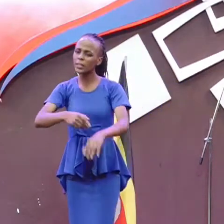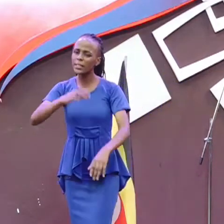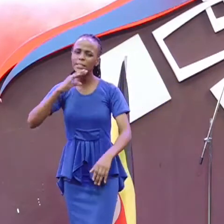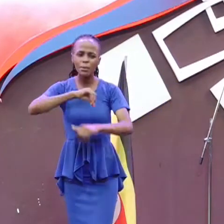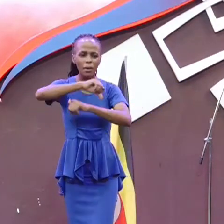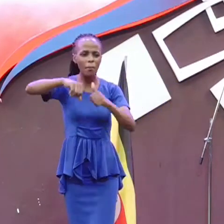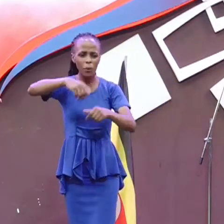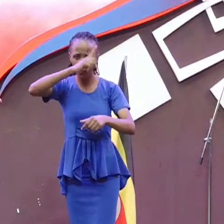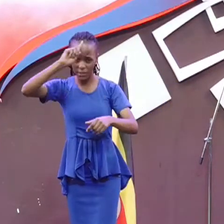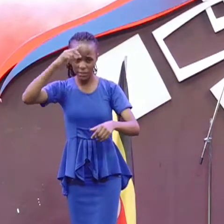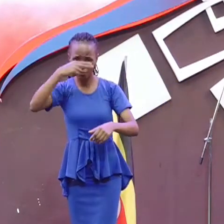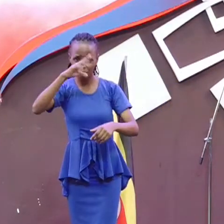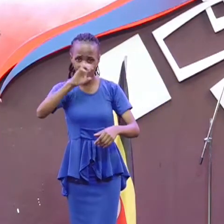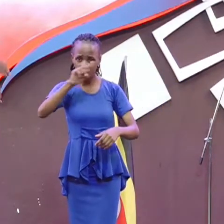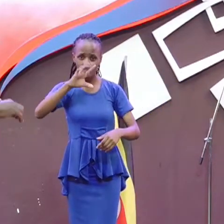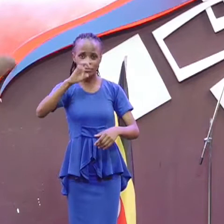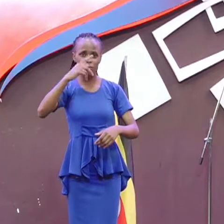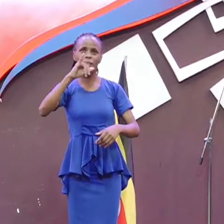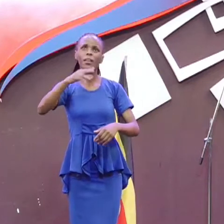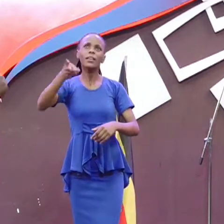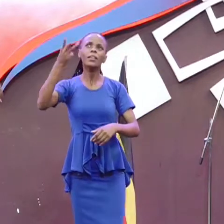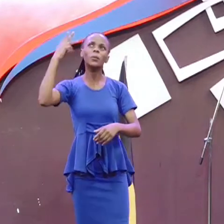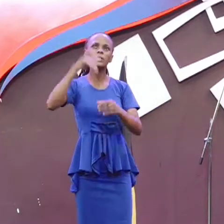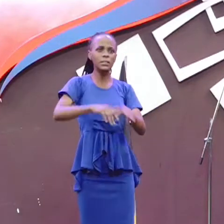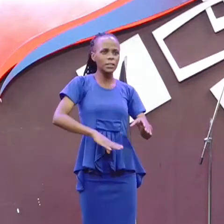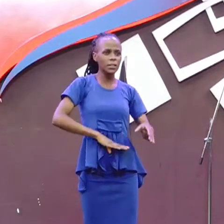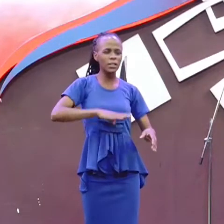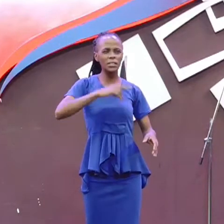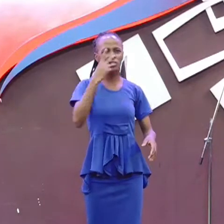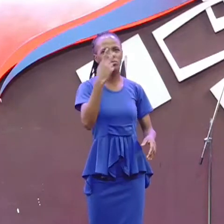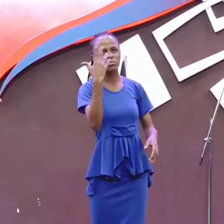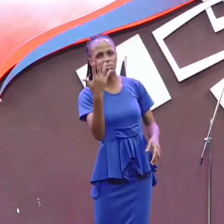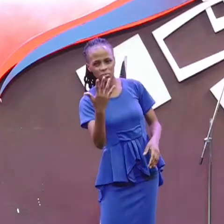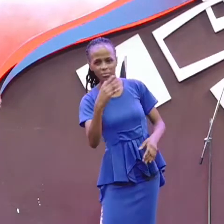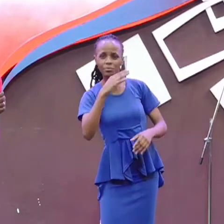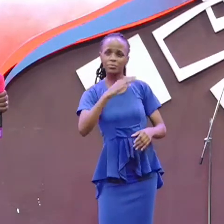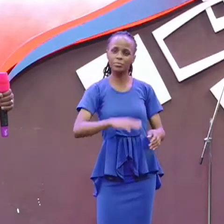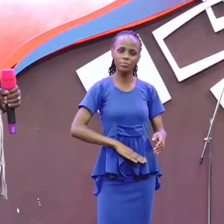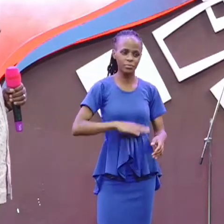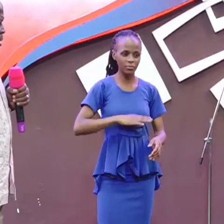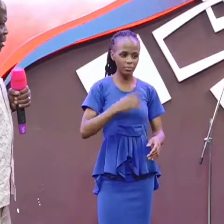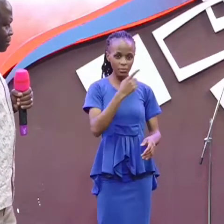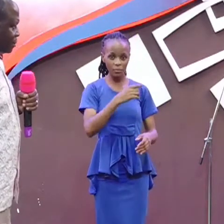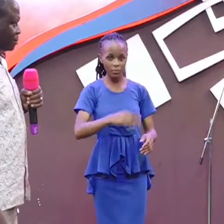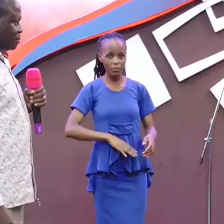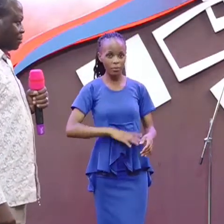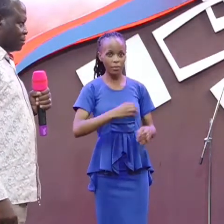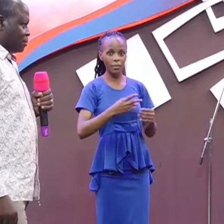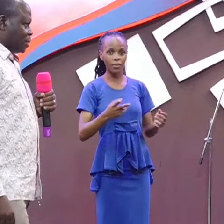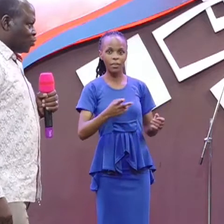As they talk about Hezekiah, he was about 25 years. Patrick, 29.